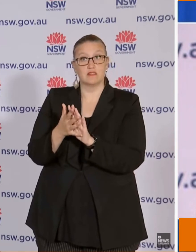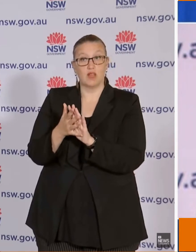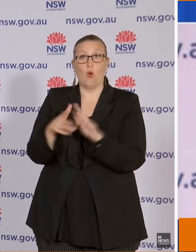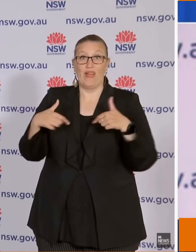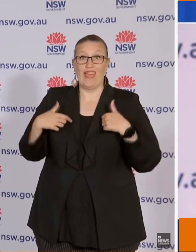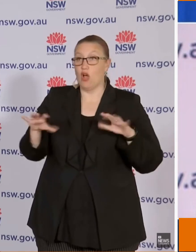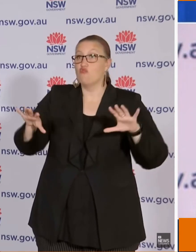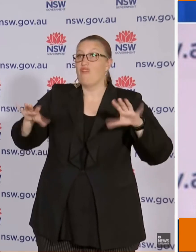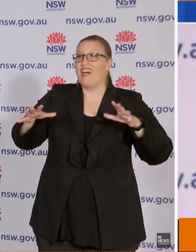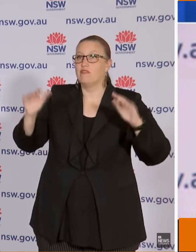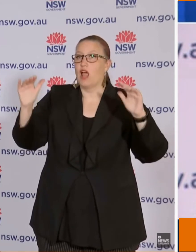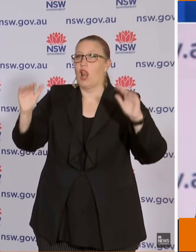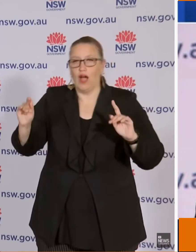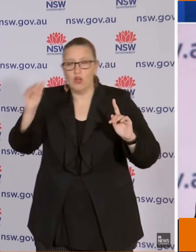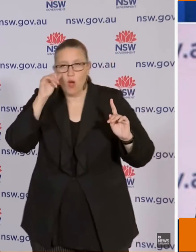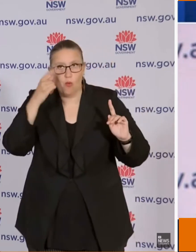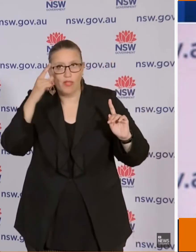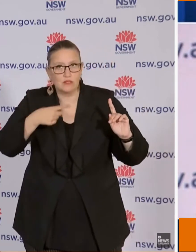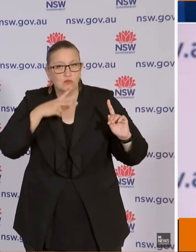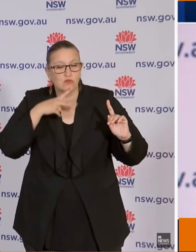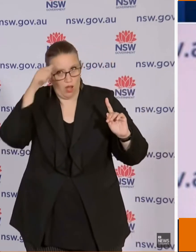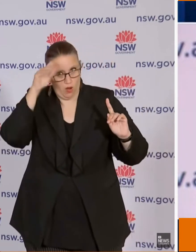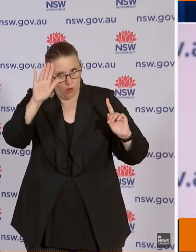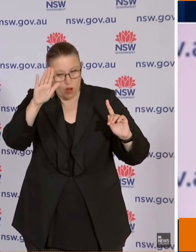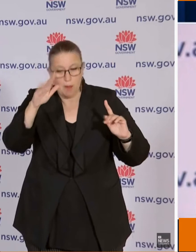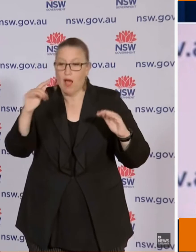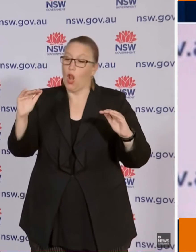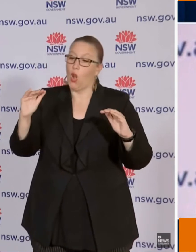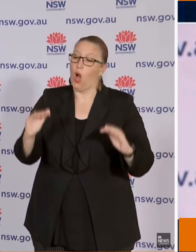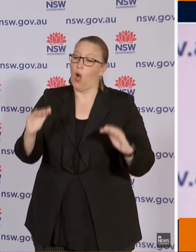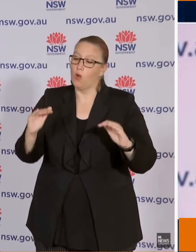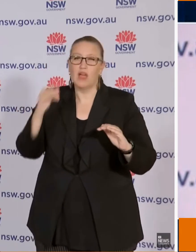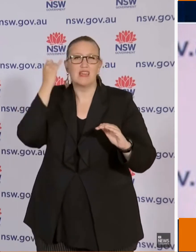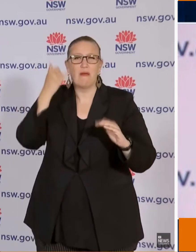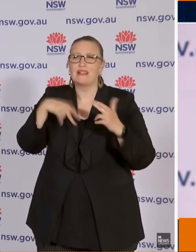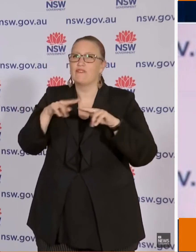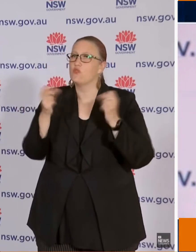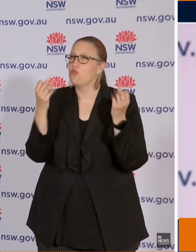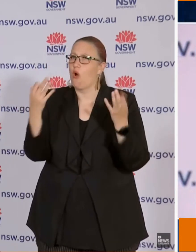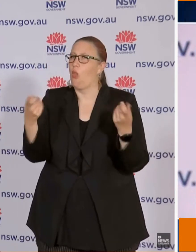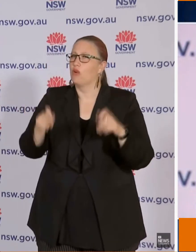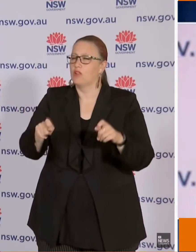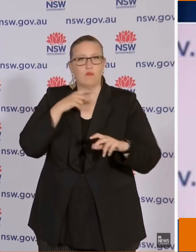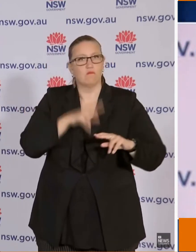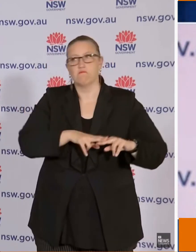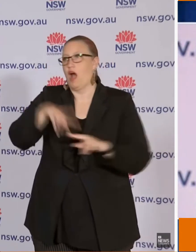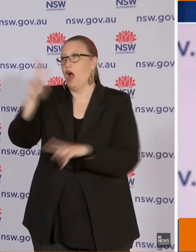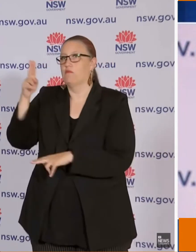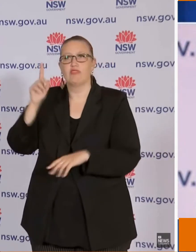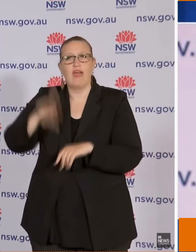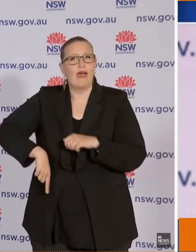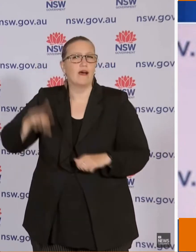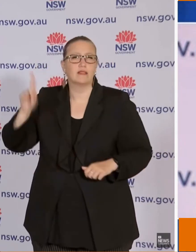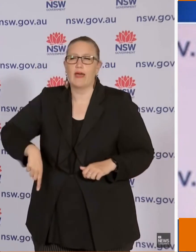confronting, lower than what would have happened otherwise. The rate of increase of cases has been consistent. It's not